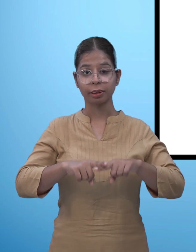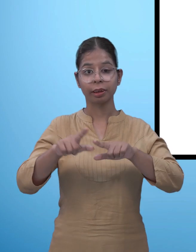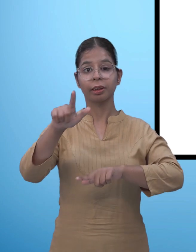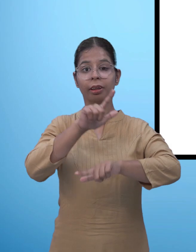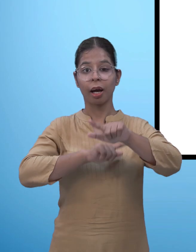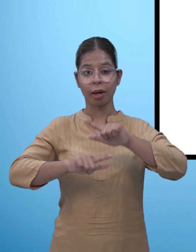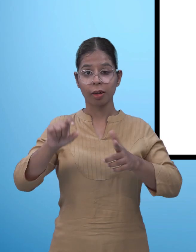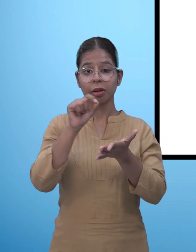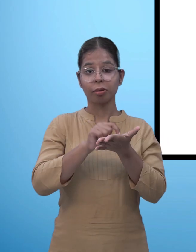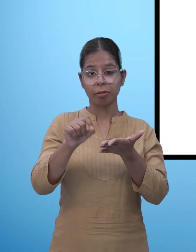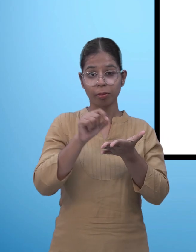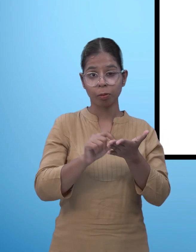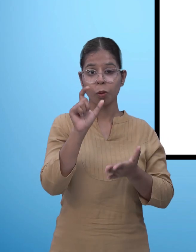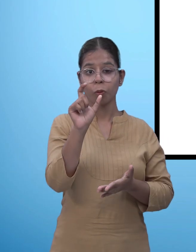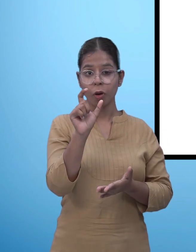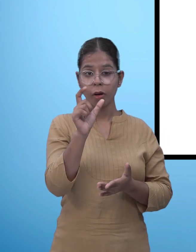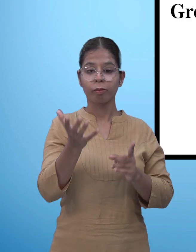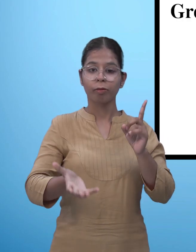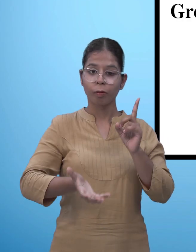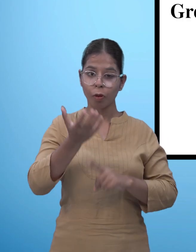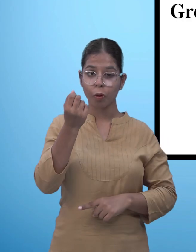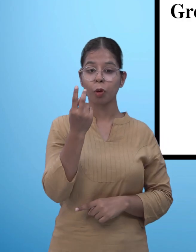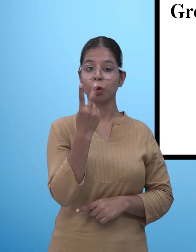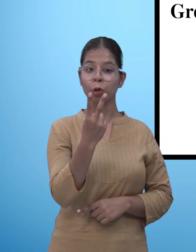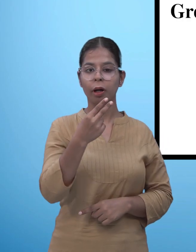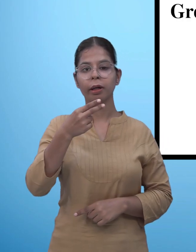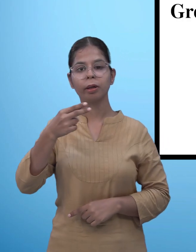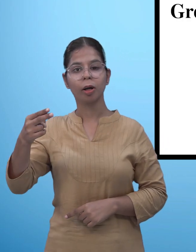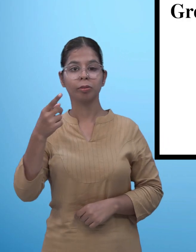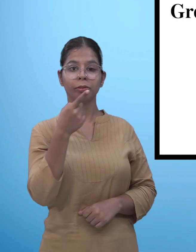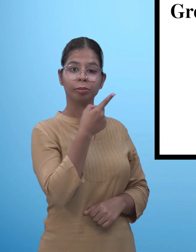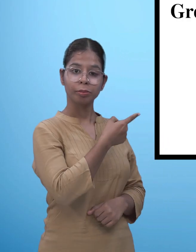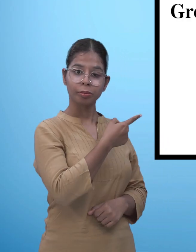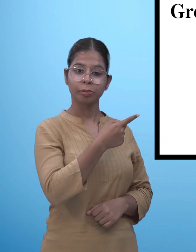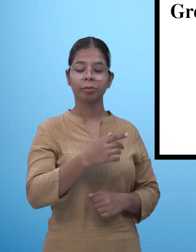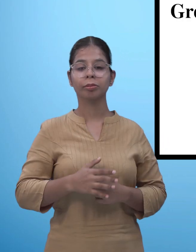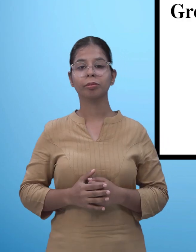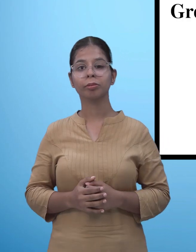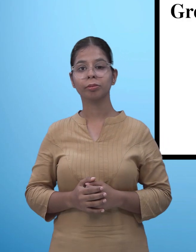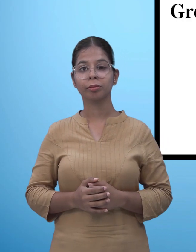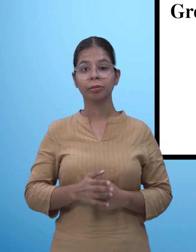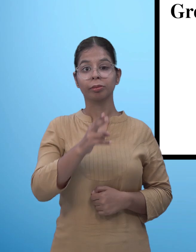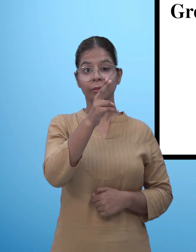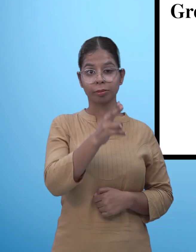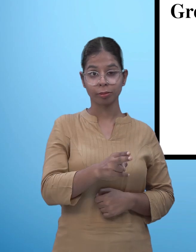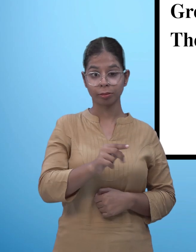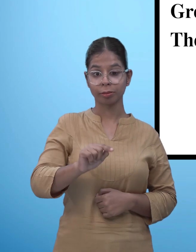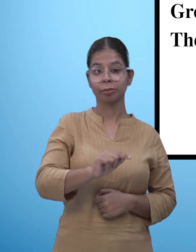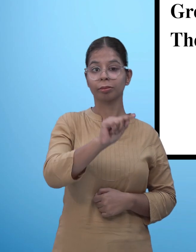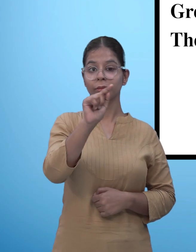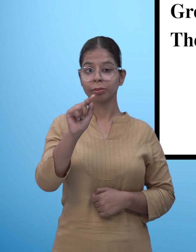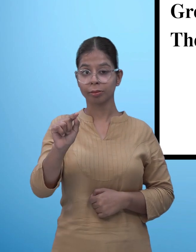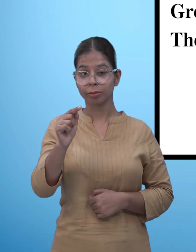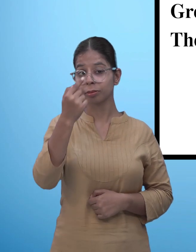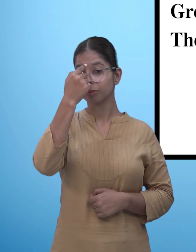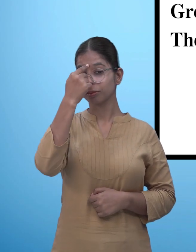Based on these Persian sources, the ancient Greeks named the region Indoi or Indique. They dropped